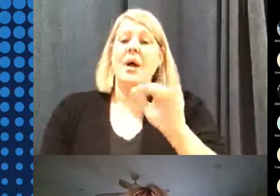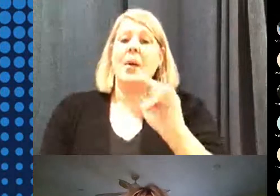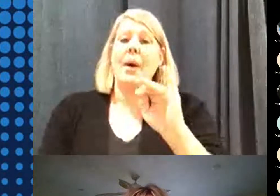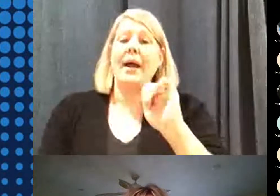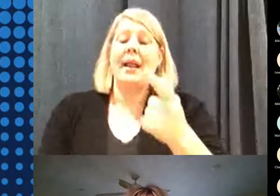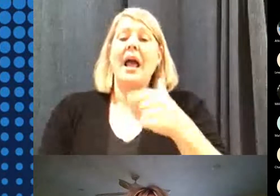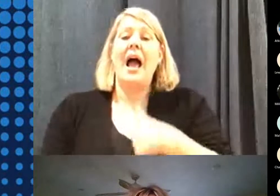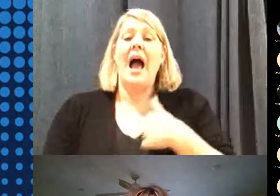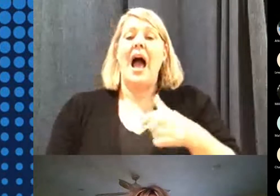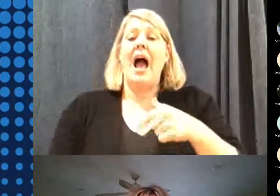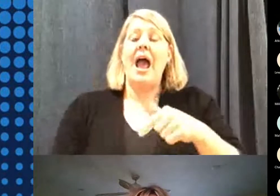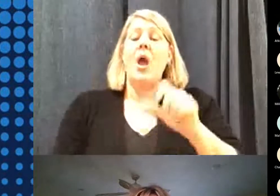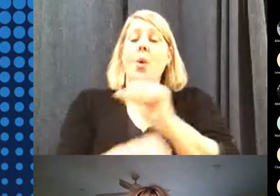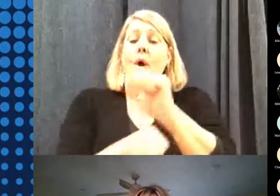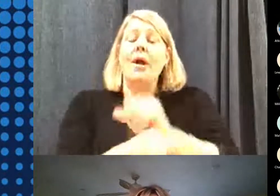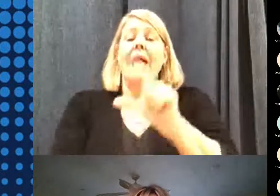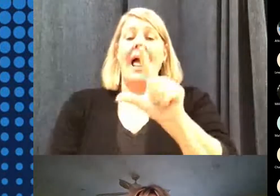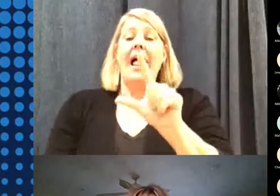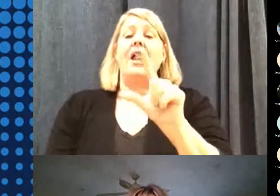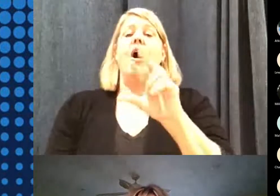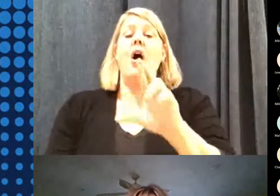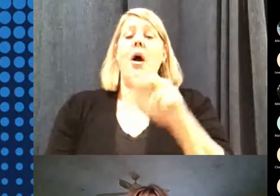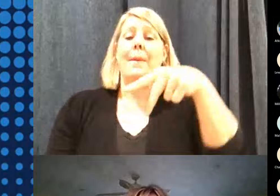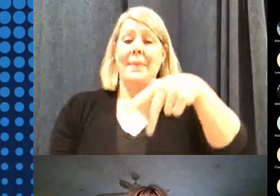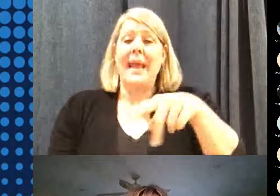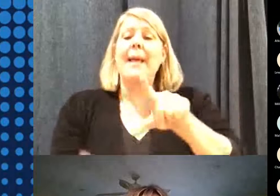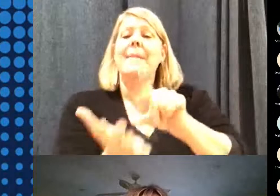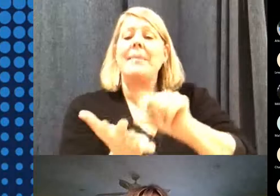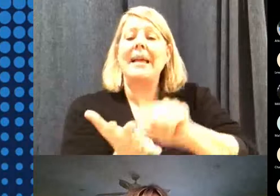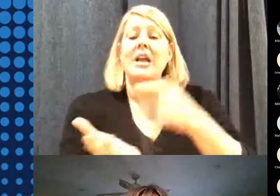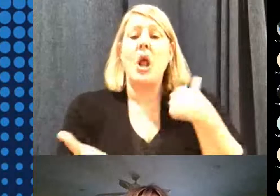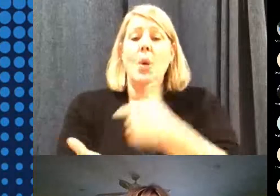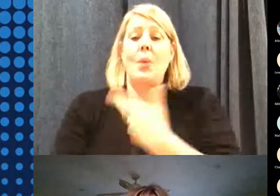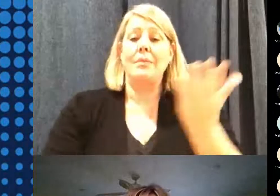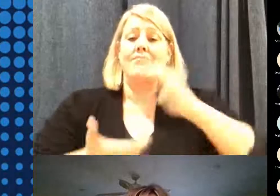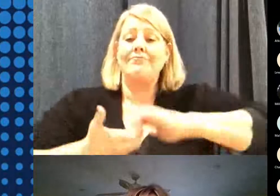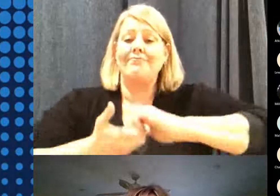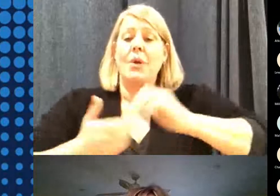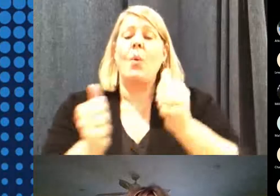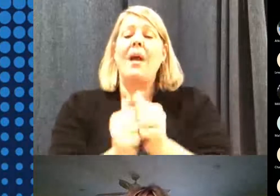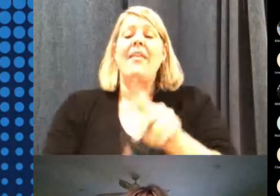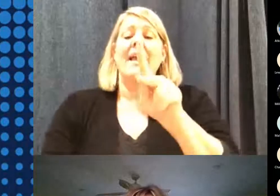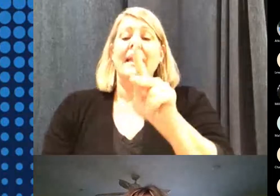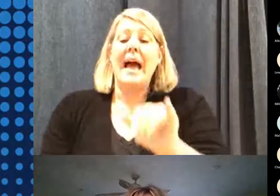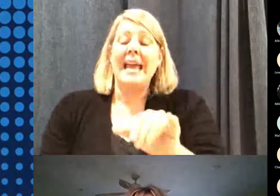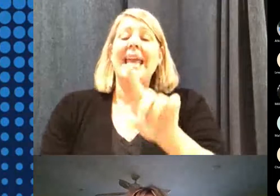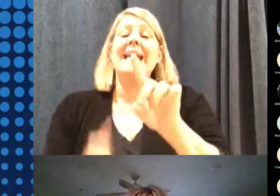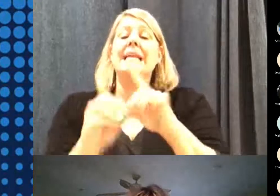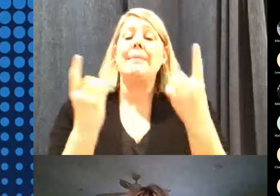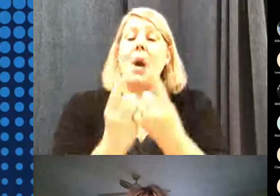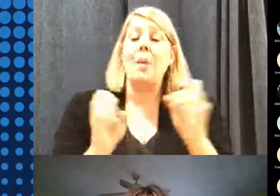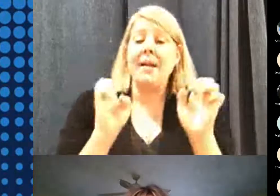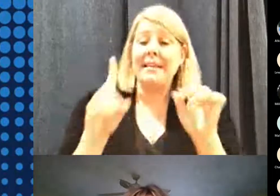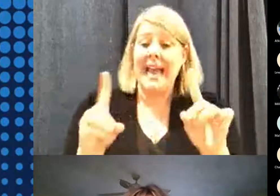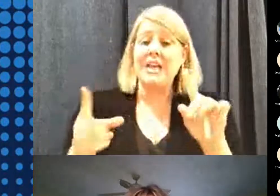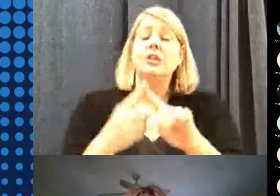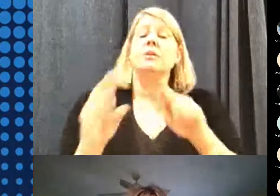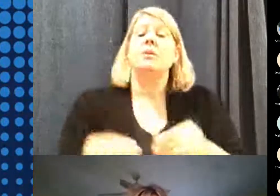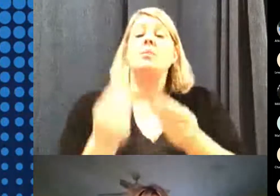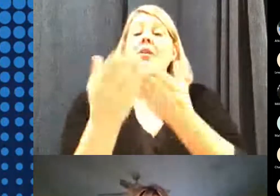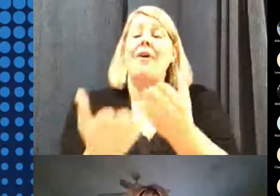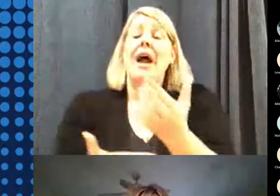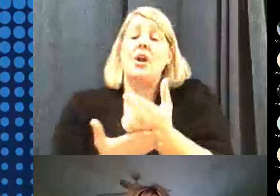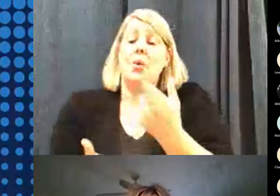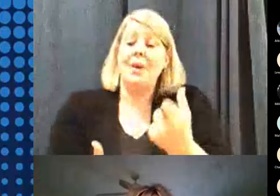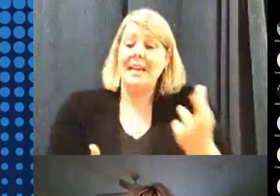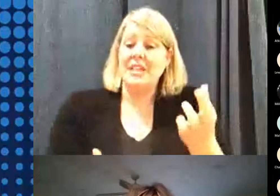LRP Publications. And we have partnered with the Kentucky Department of Education to provide this resource, like Joe